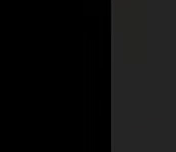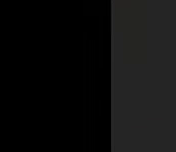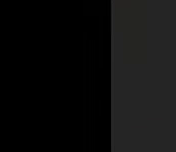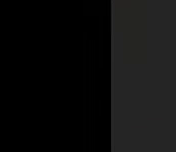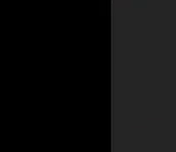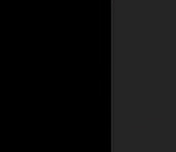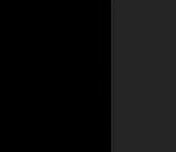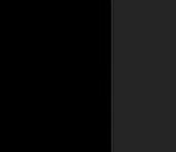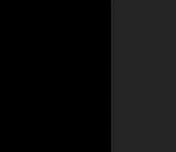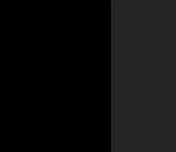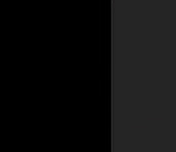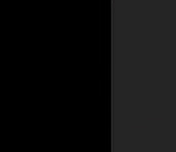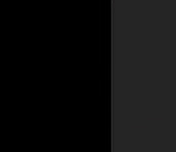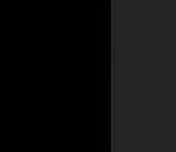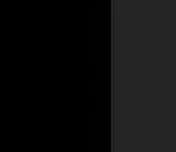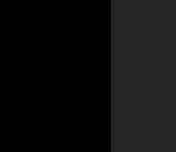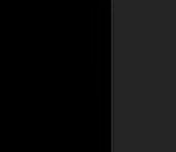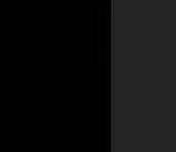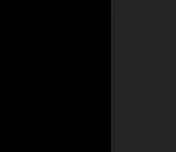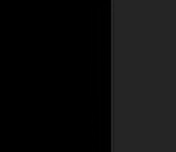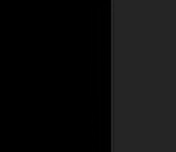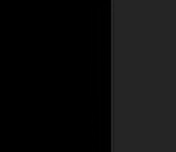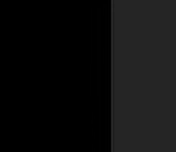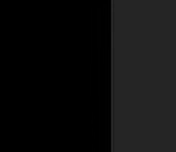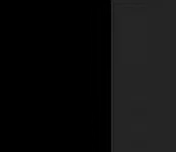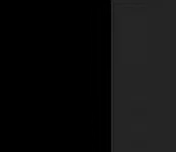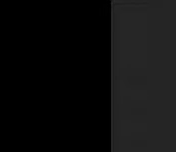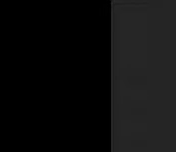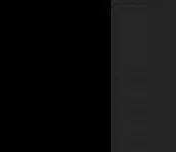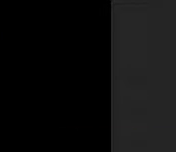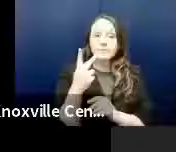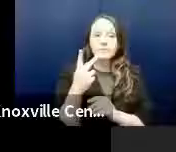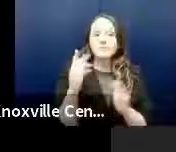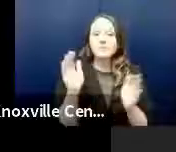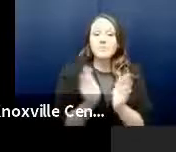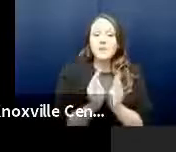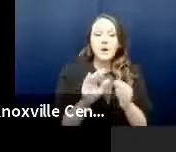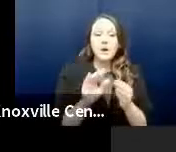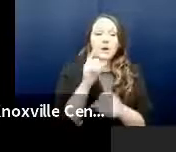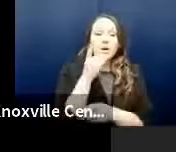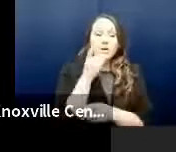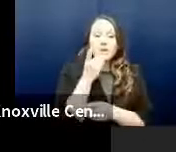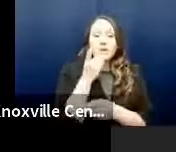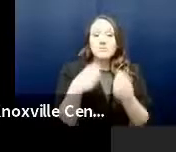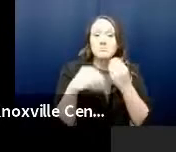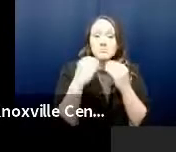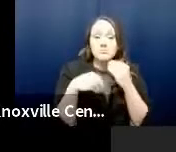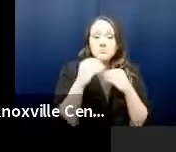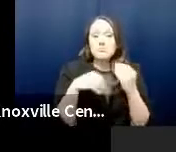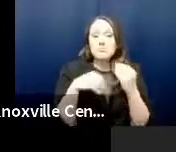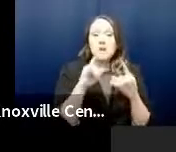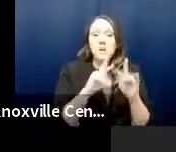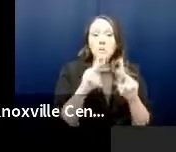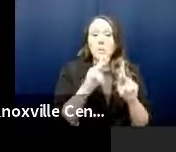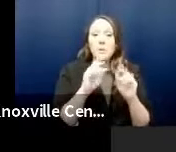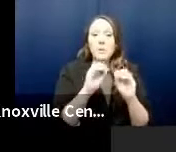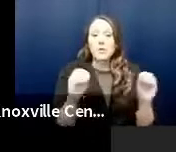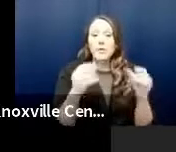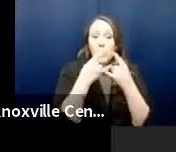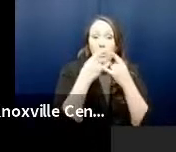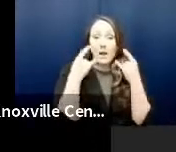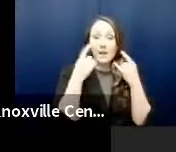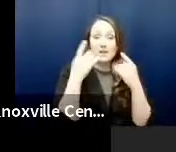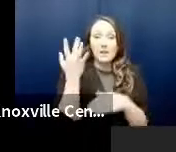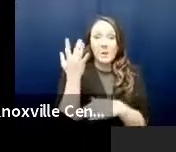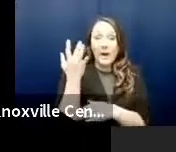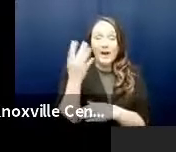So here's the graphic. In this graphic, you see a small dinner gathering. Folks aren't wearing their masks because they're eating, but